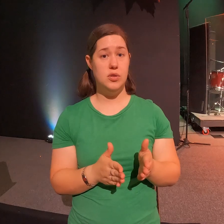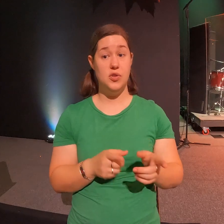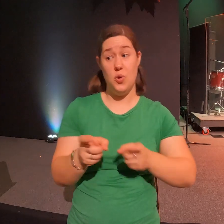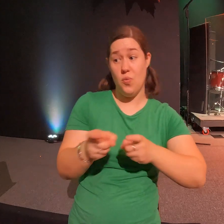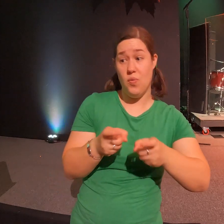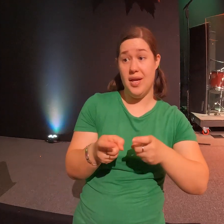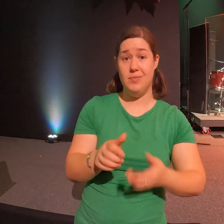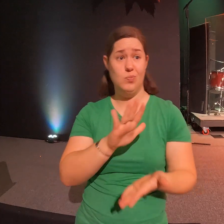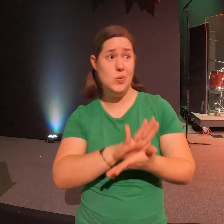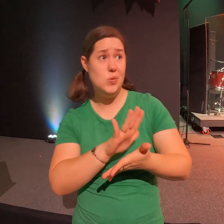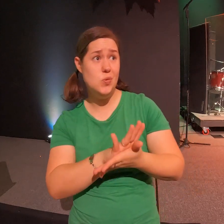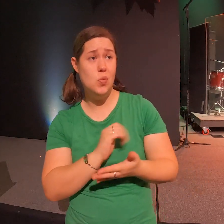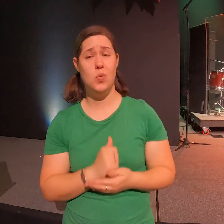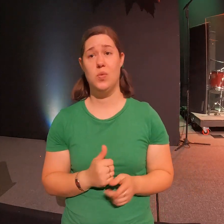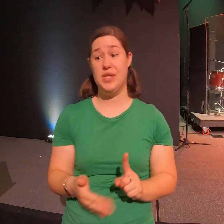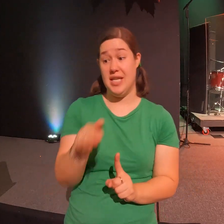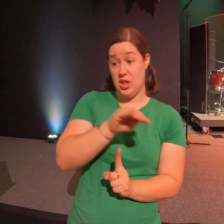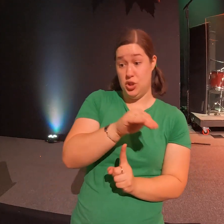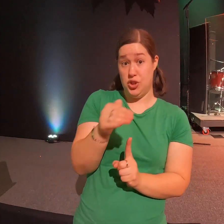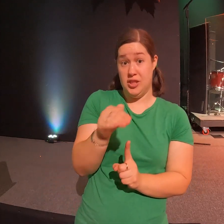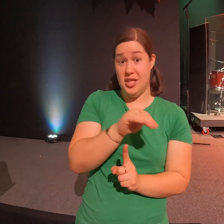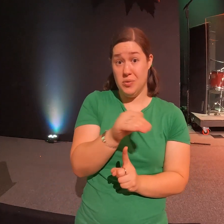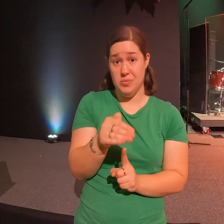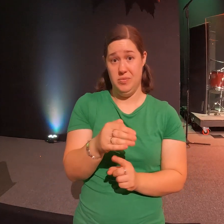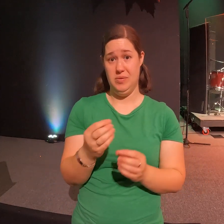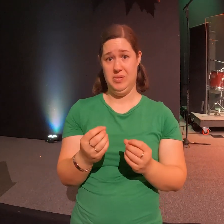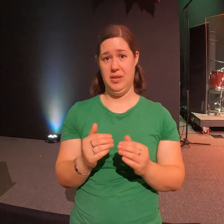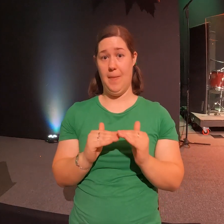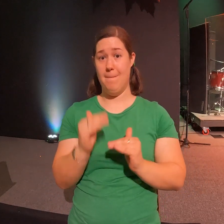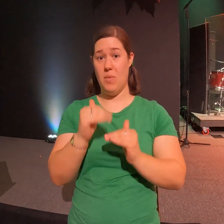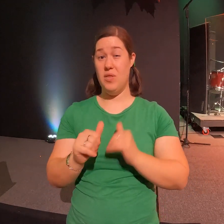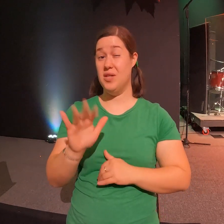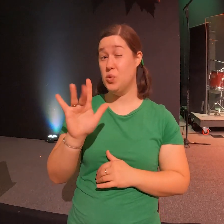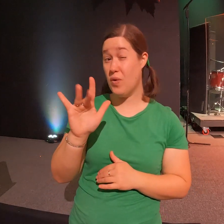120 countries. Sounds Wesleyan rooted.